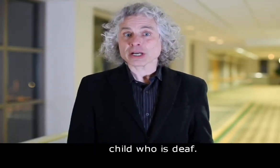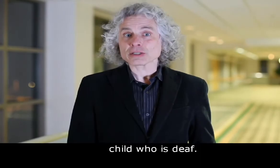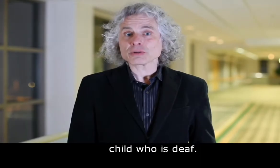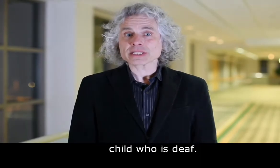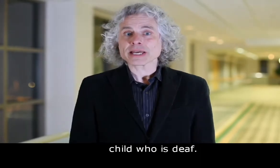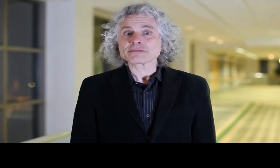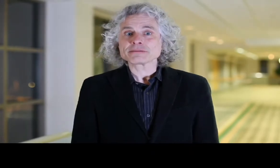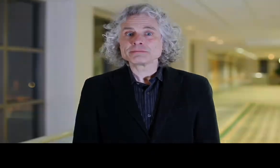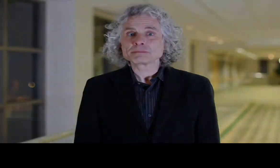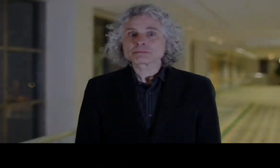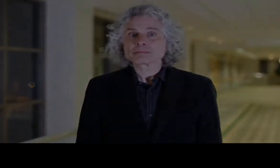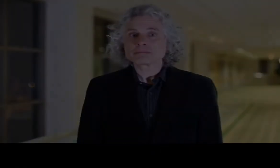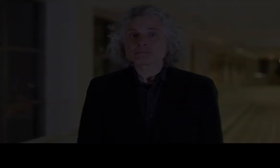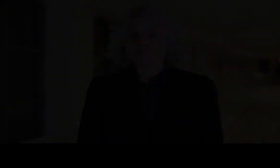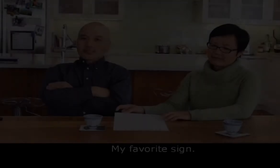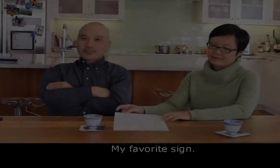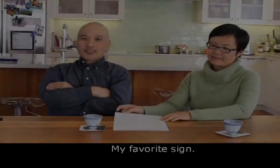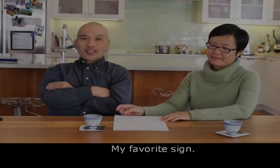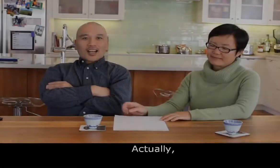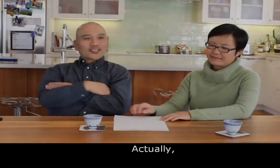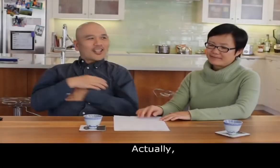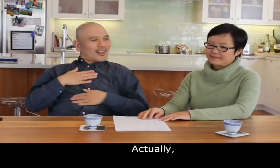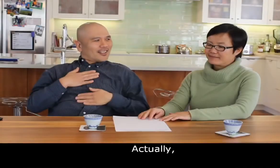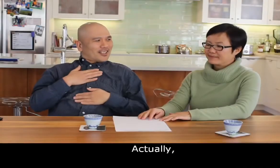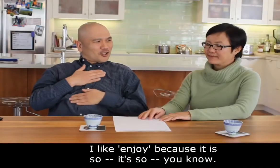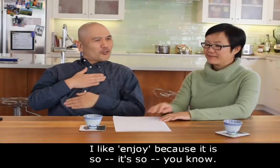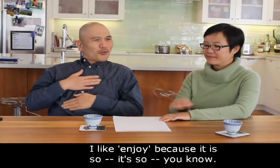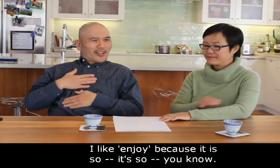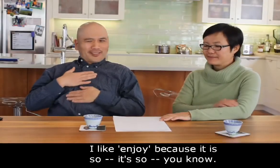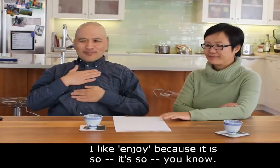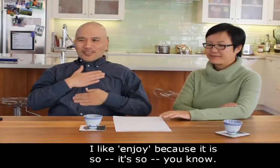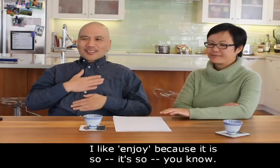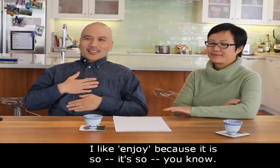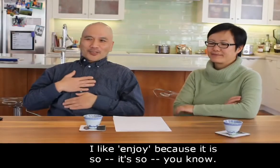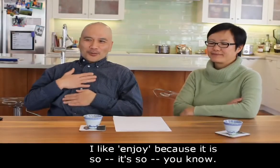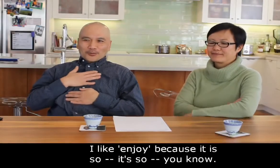who is deaf. Actually, I like enjoy because it's so,